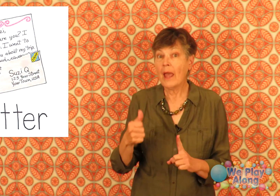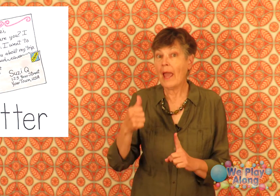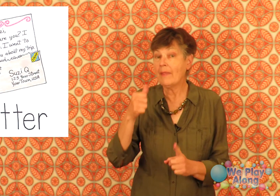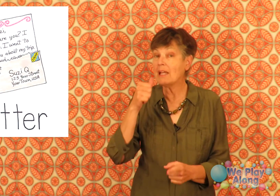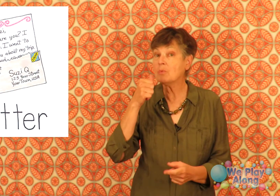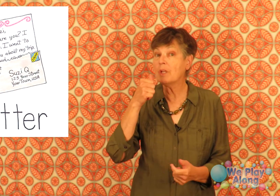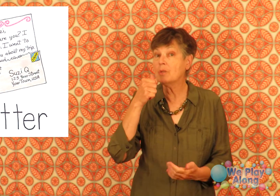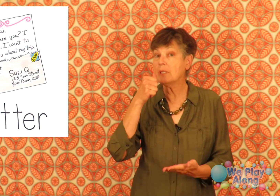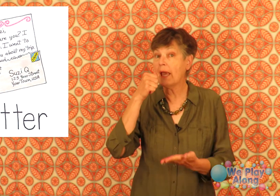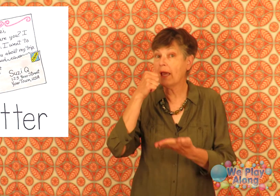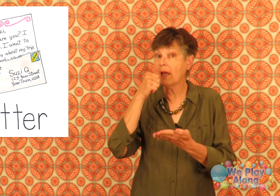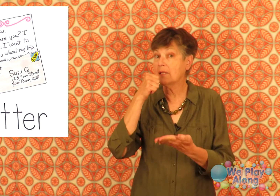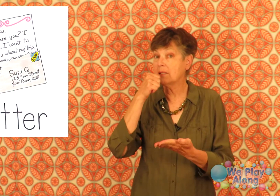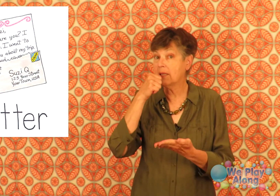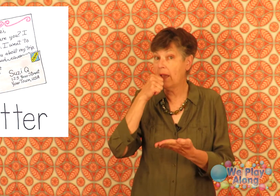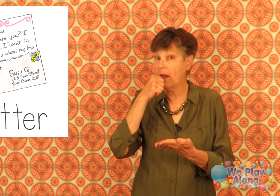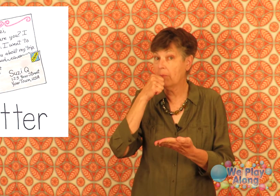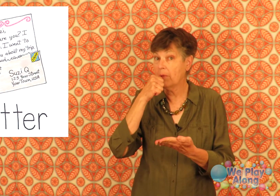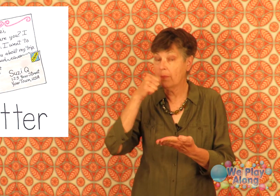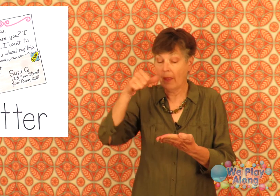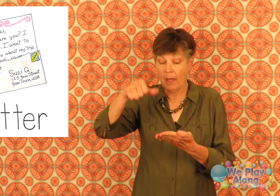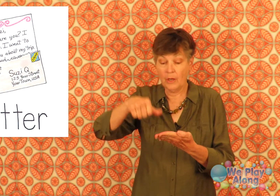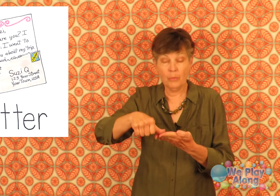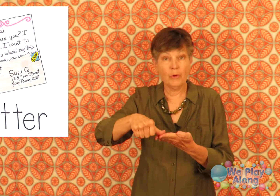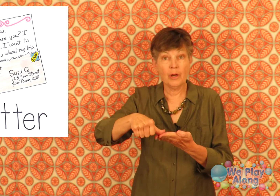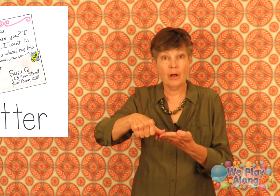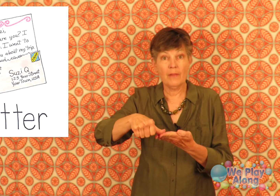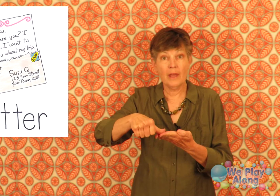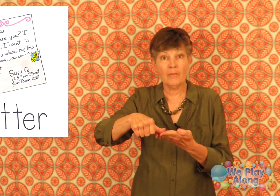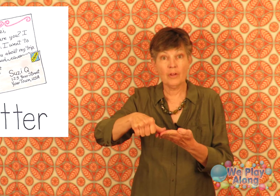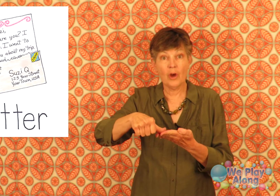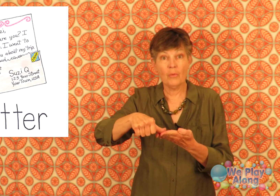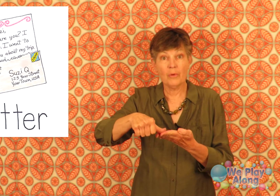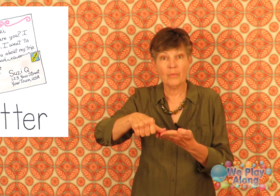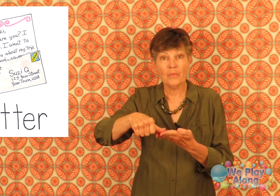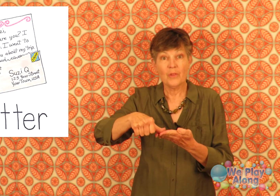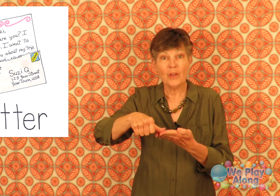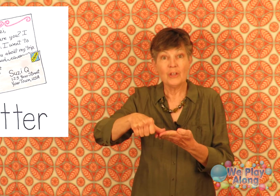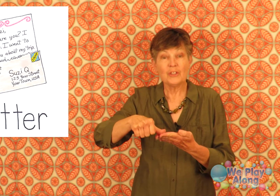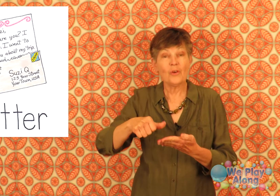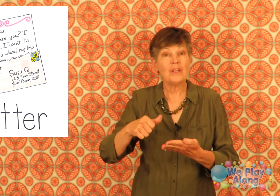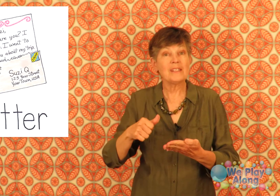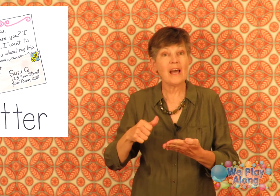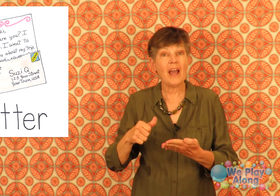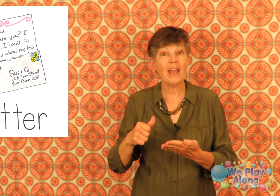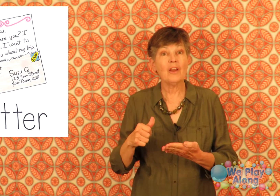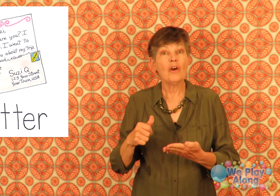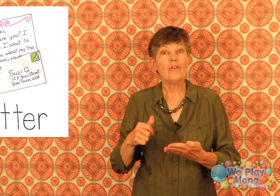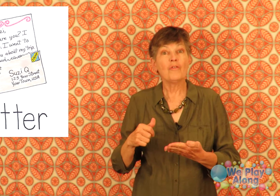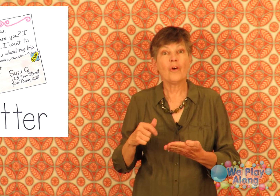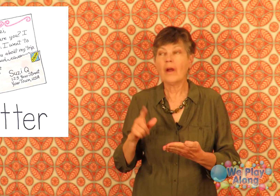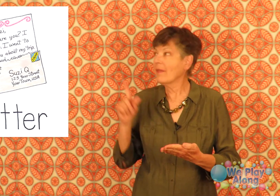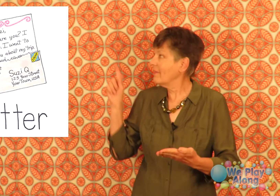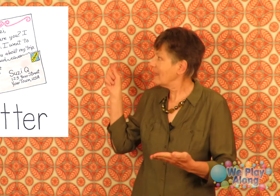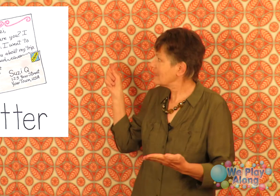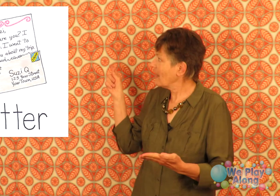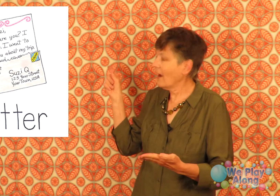and that's when you take a stamp and you put it on the envelope. So the sign for this kind